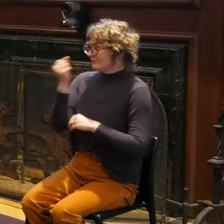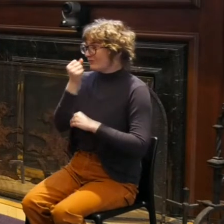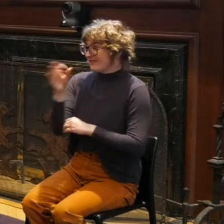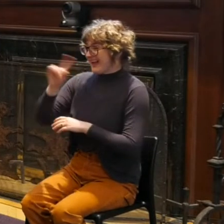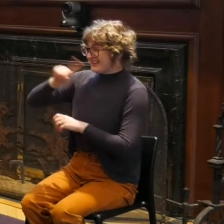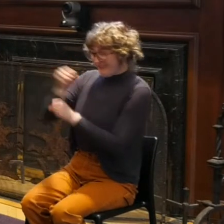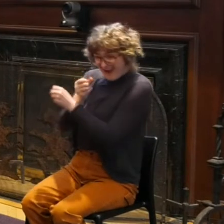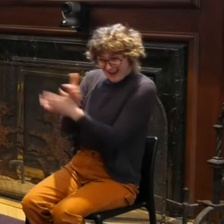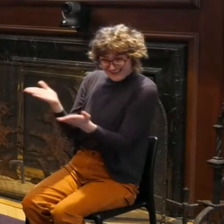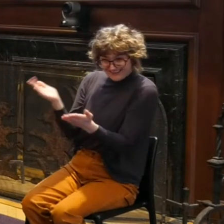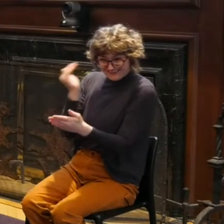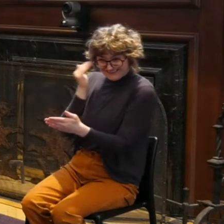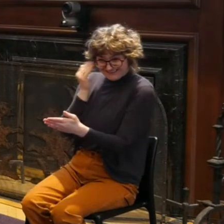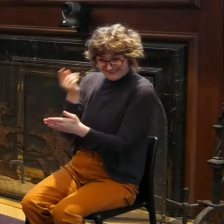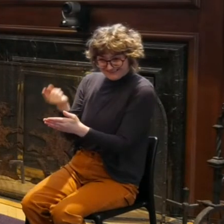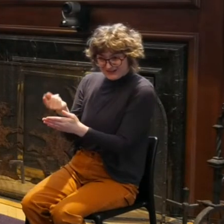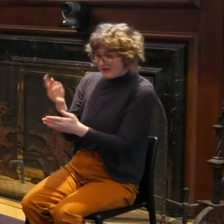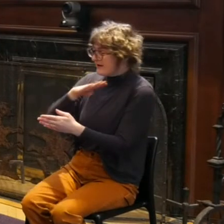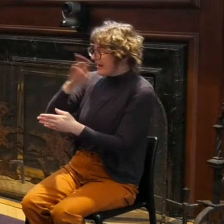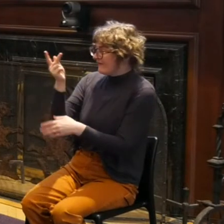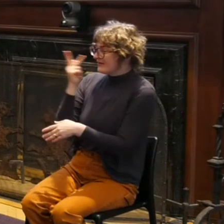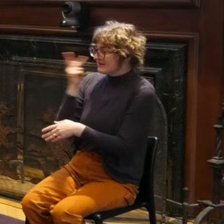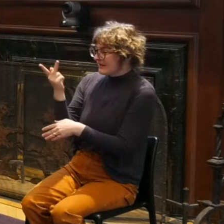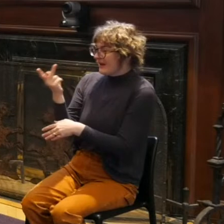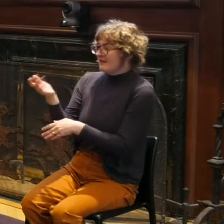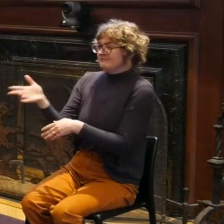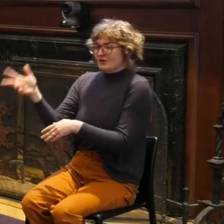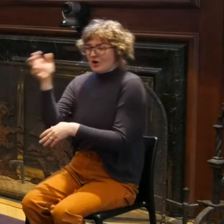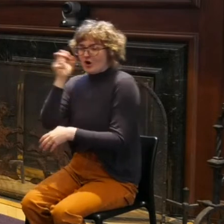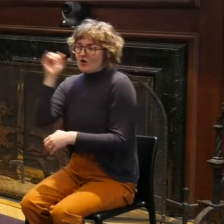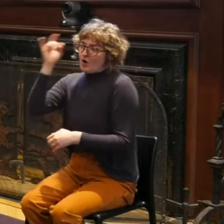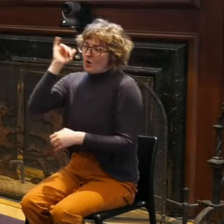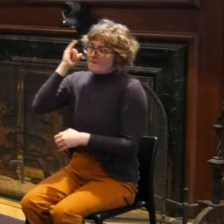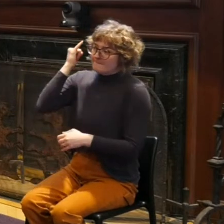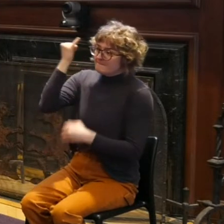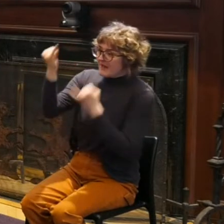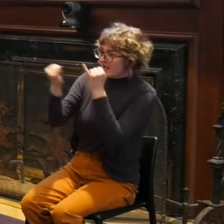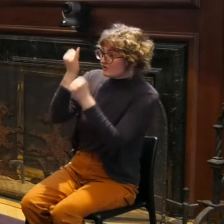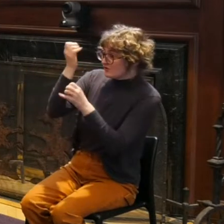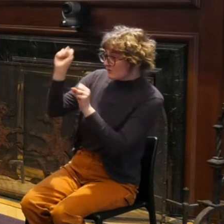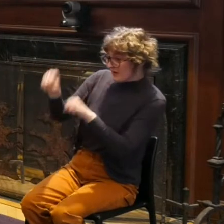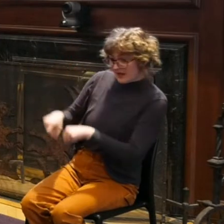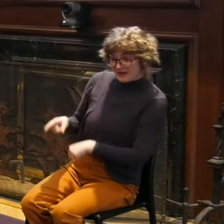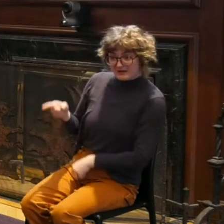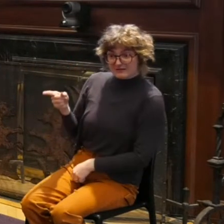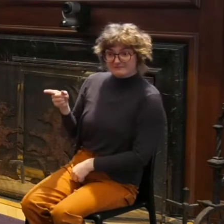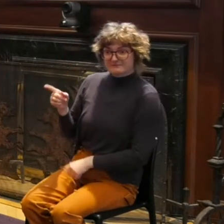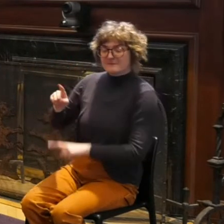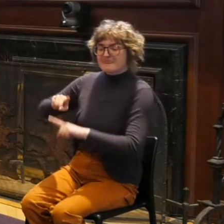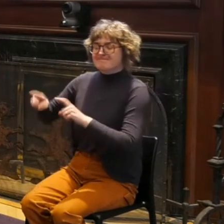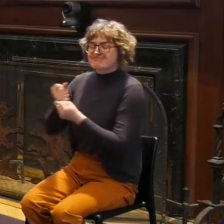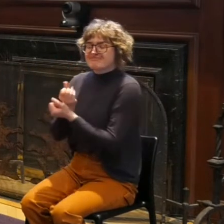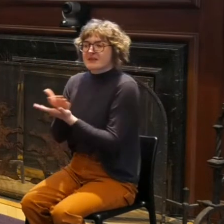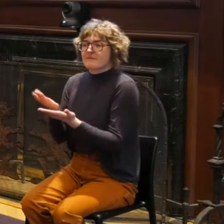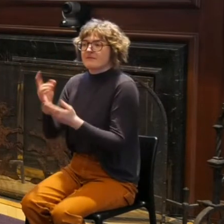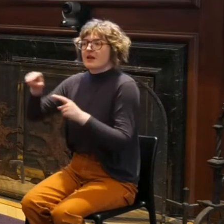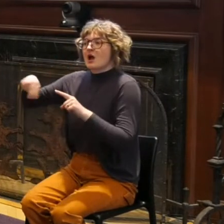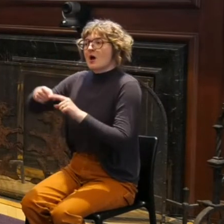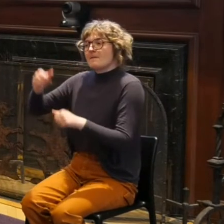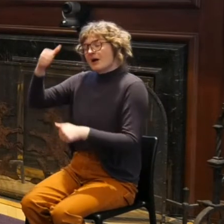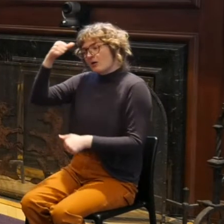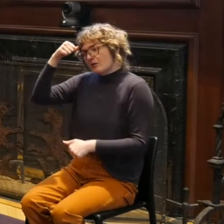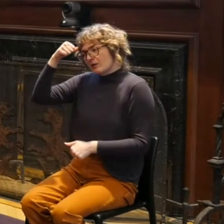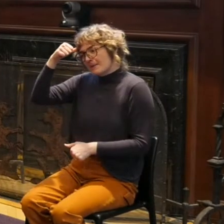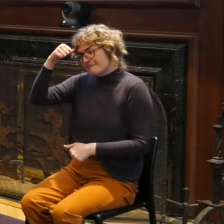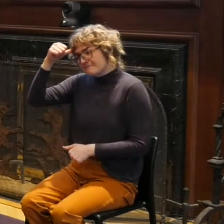anything. They had never seen or heard or imagined you could. But something about memory is